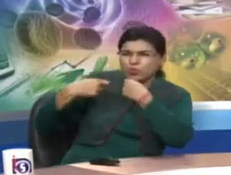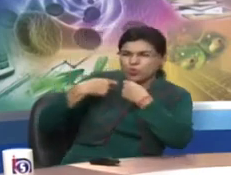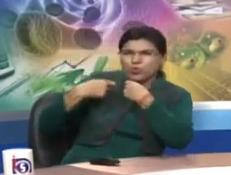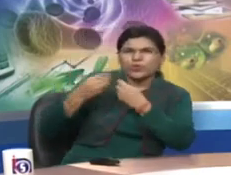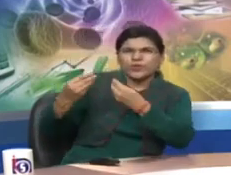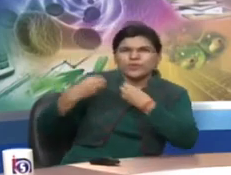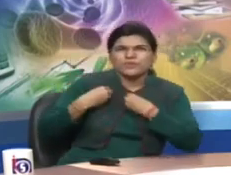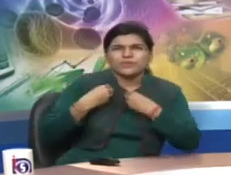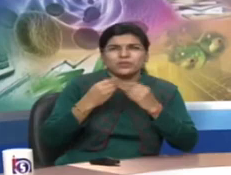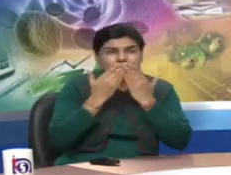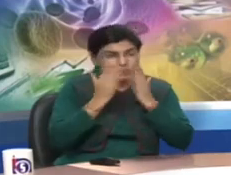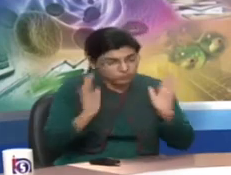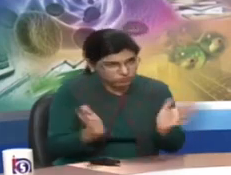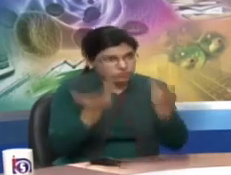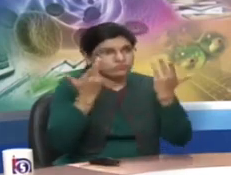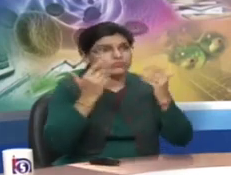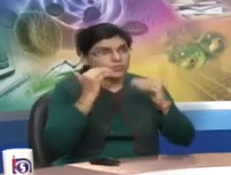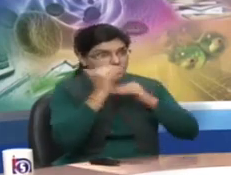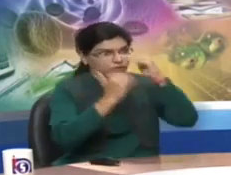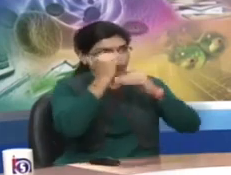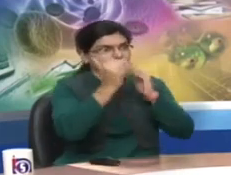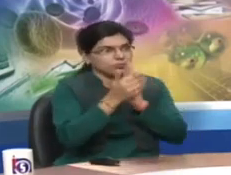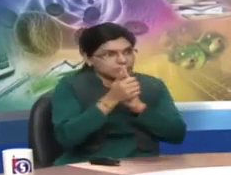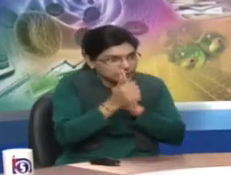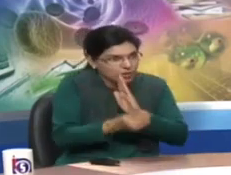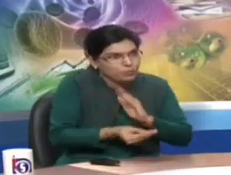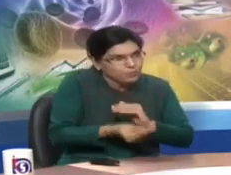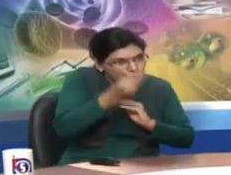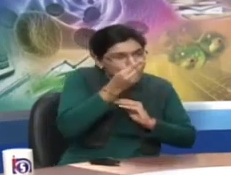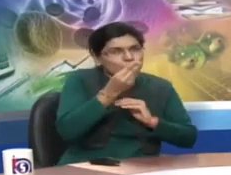highly strung, tense and nervous.